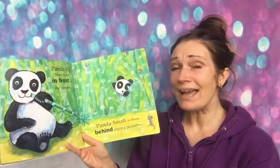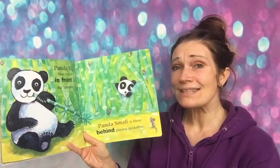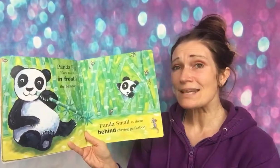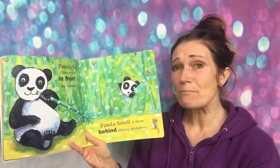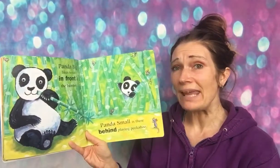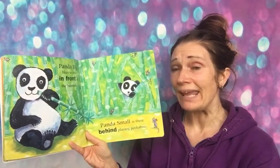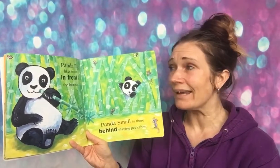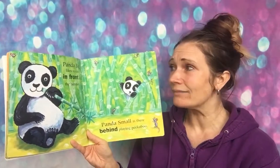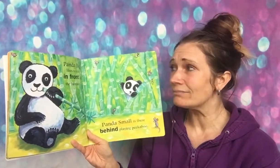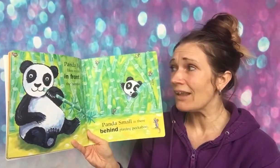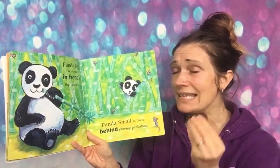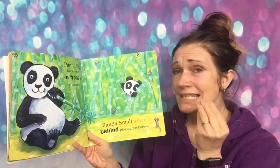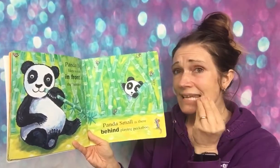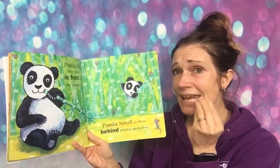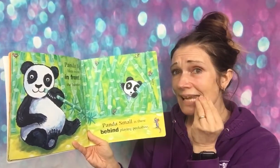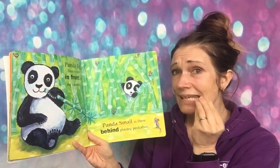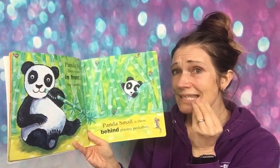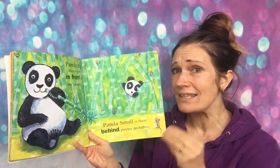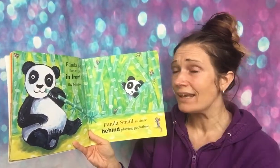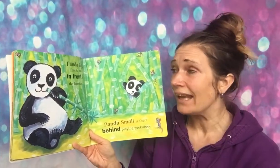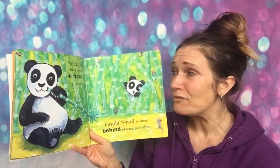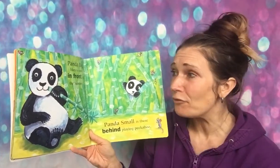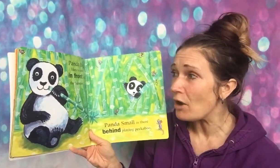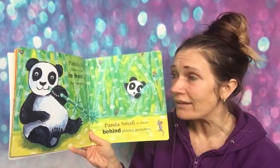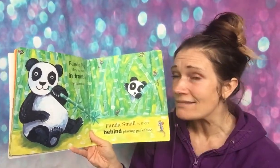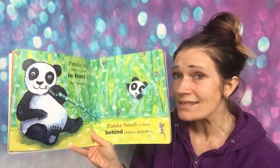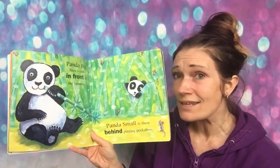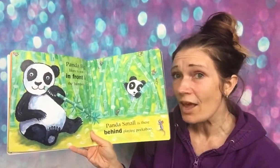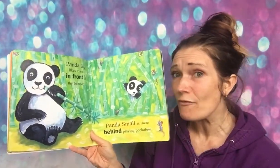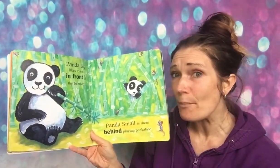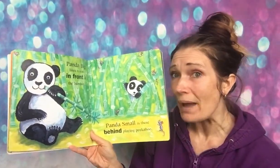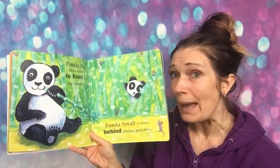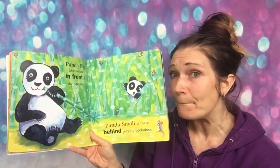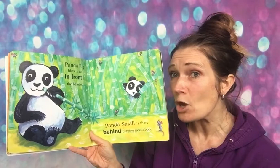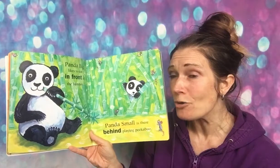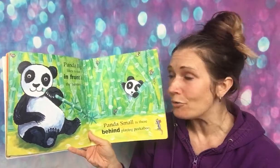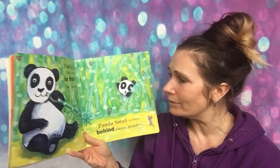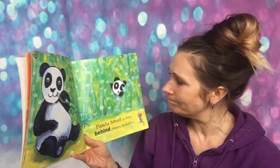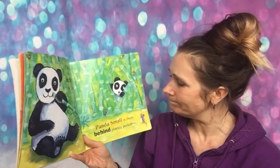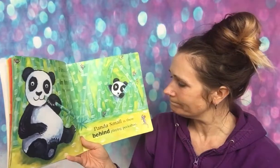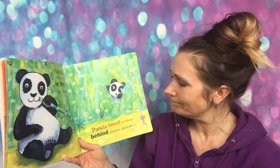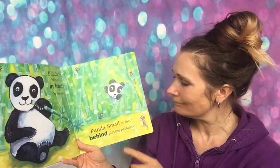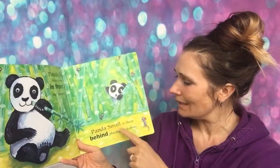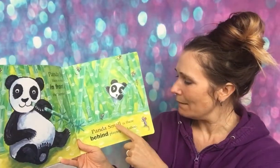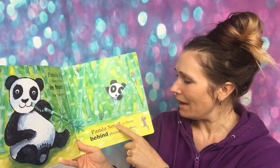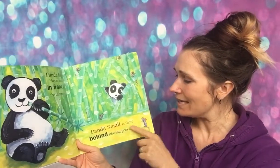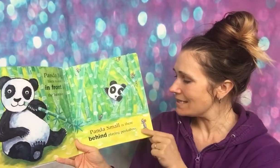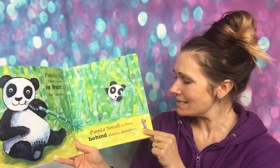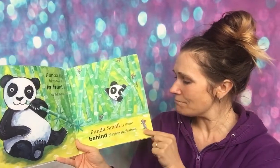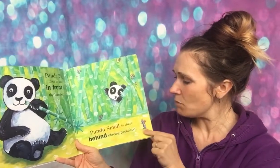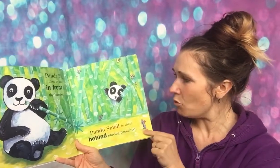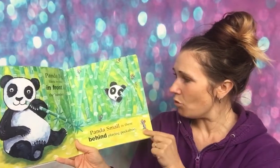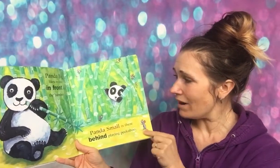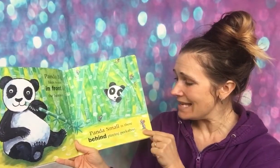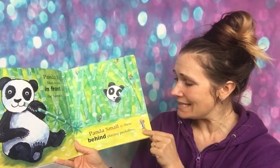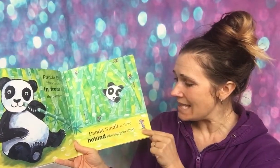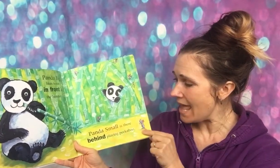Panda Big likes to eat in front of the bamboo. Panda Small is